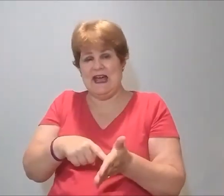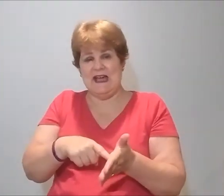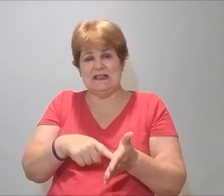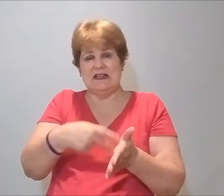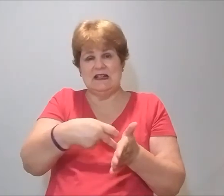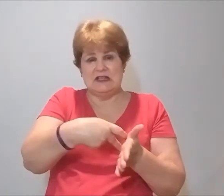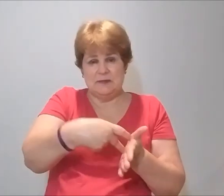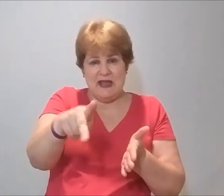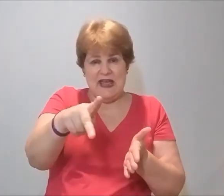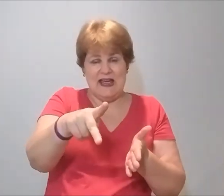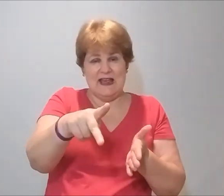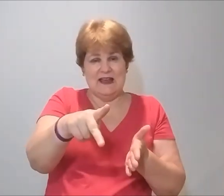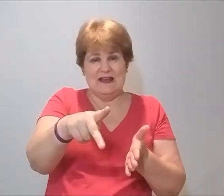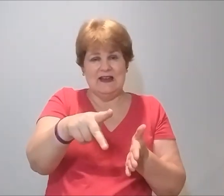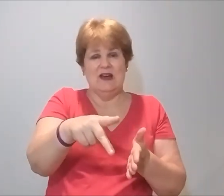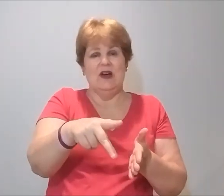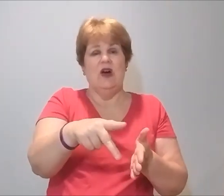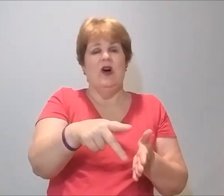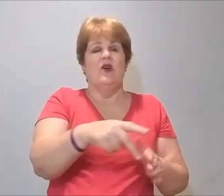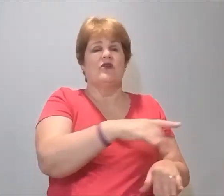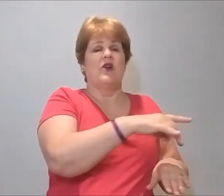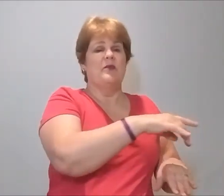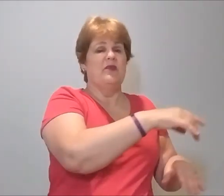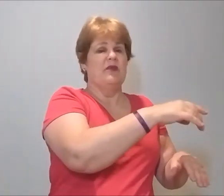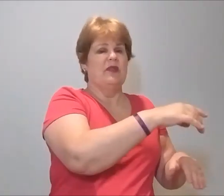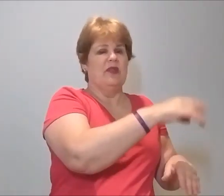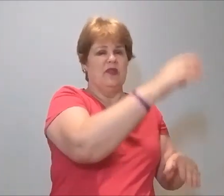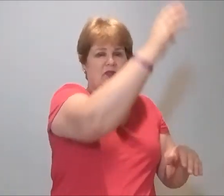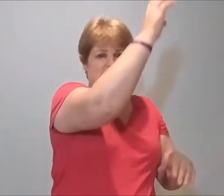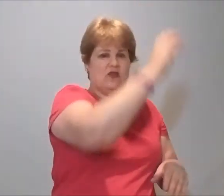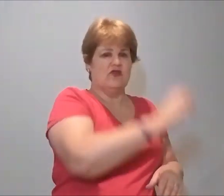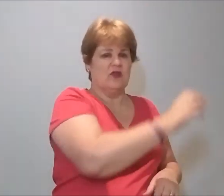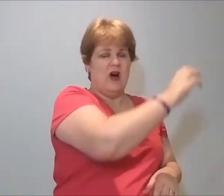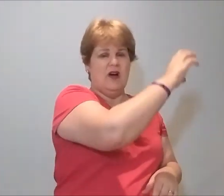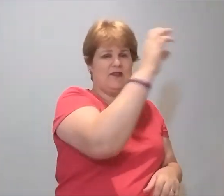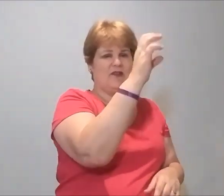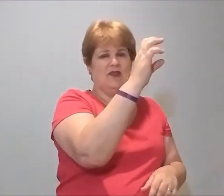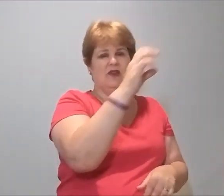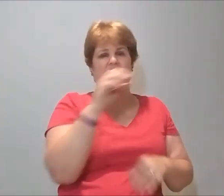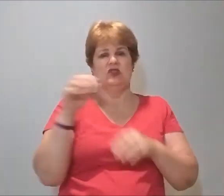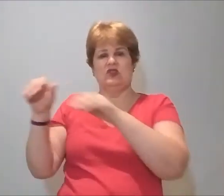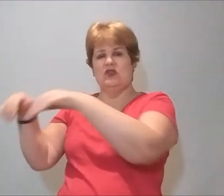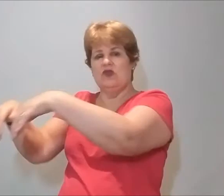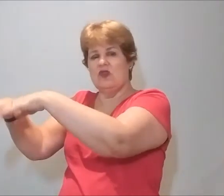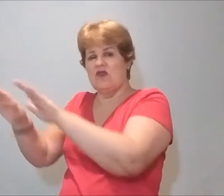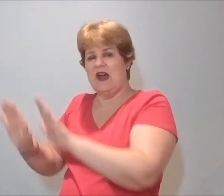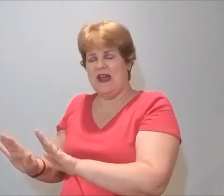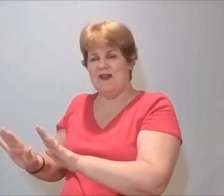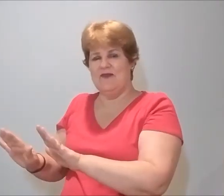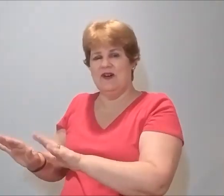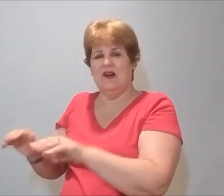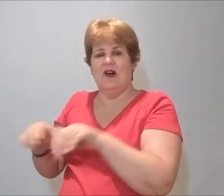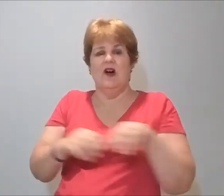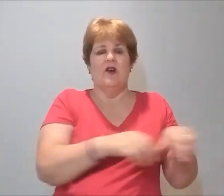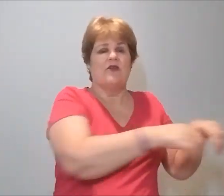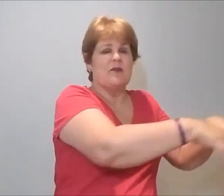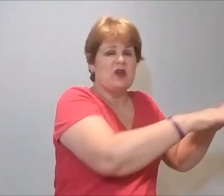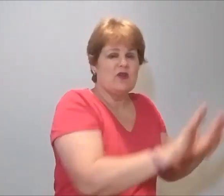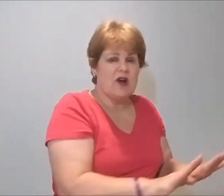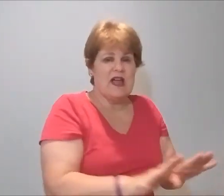debt to pay. From the cross to the grave, from the